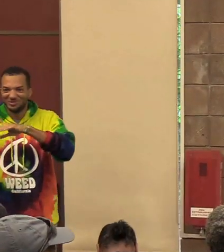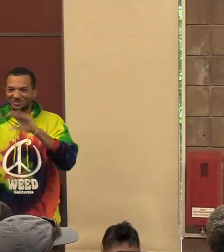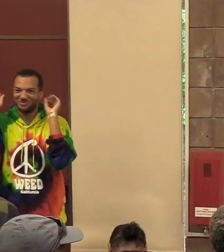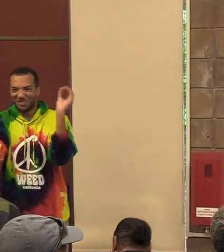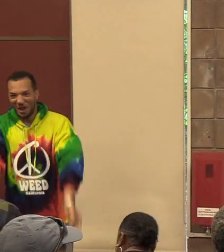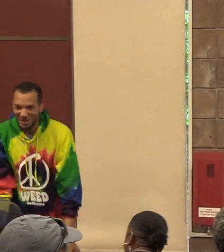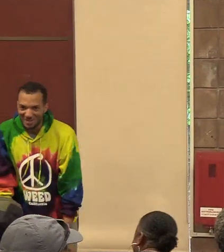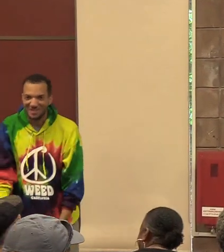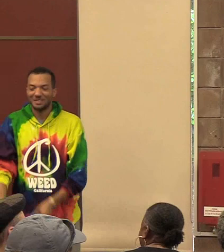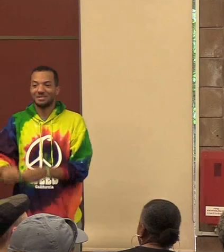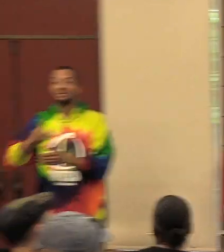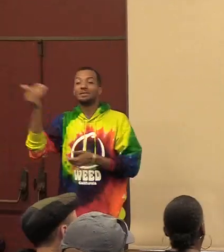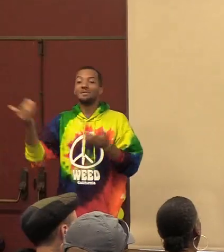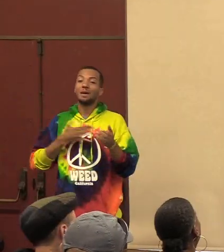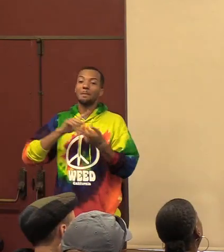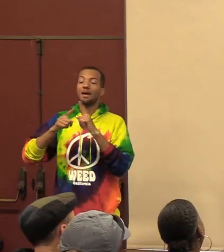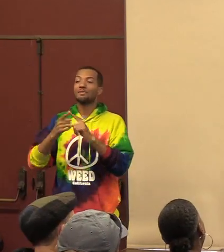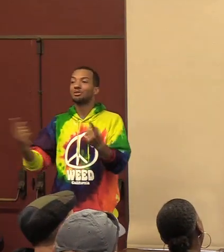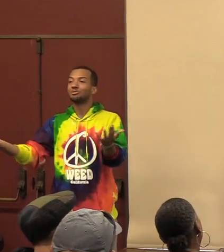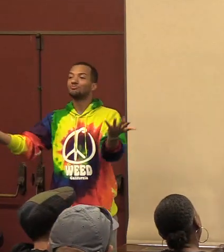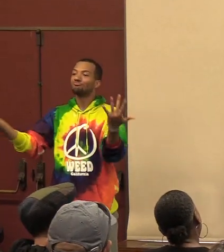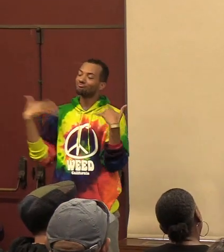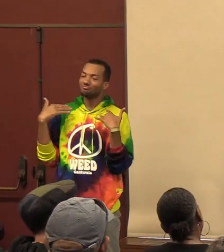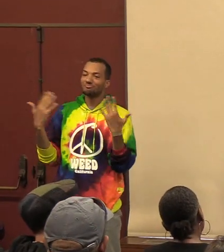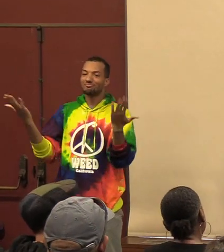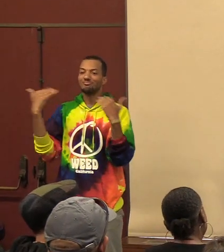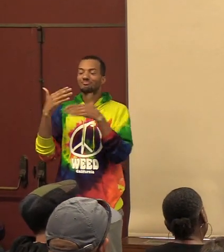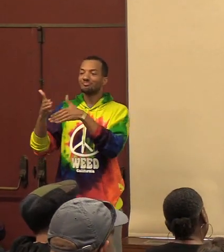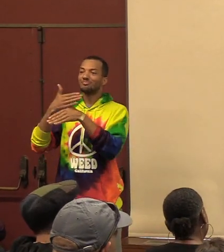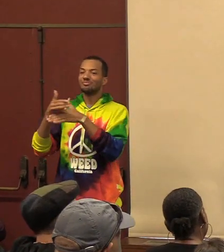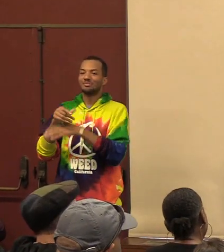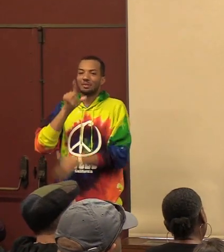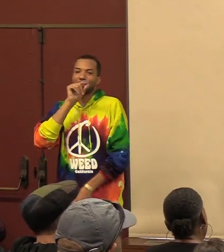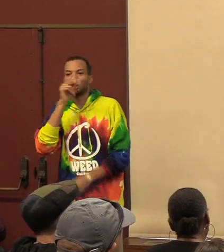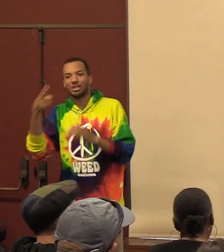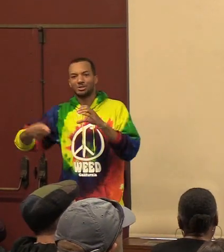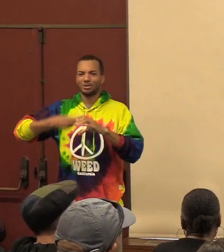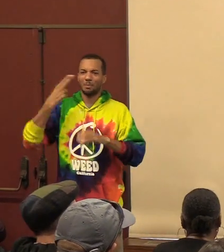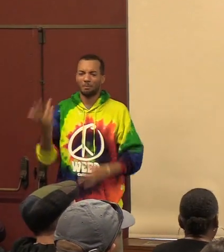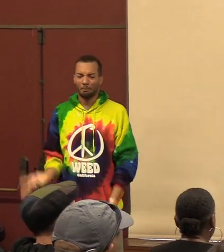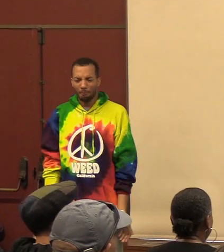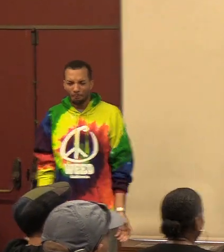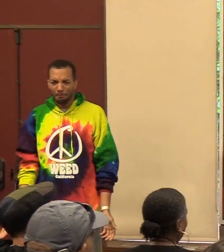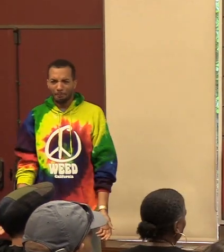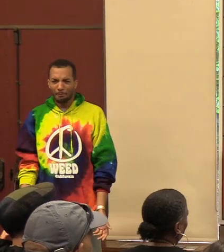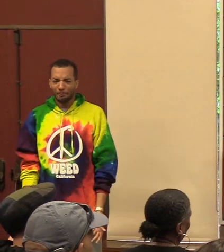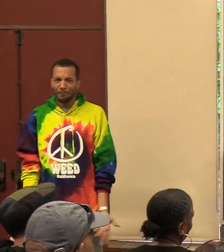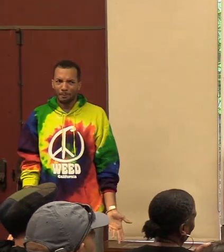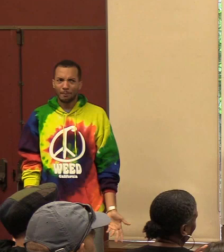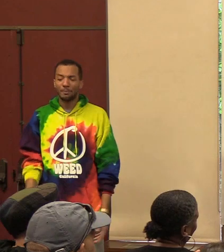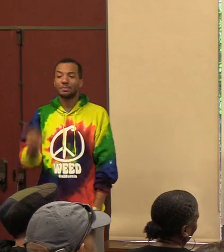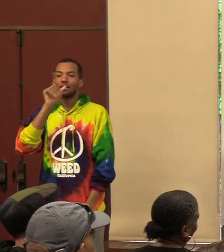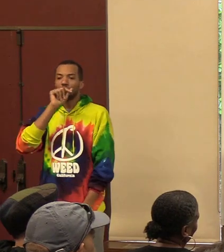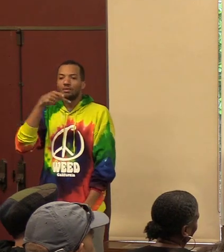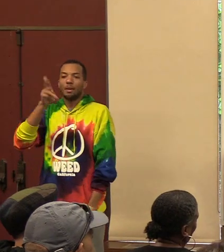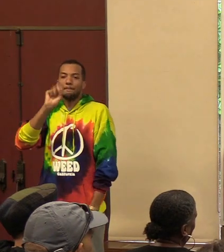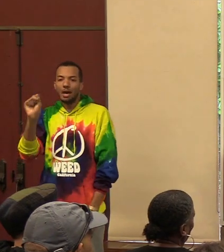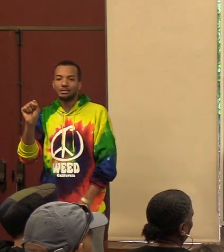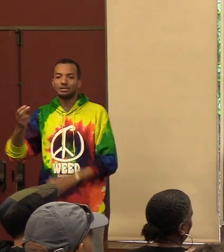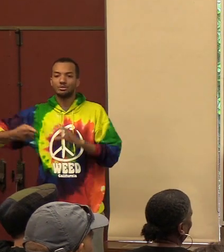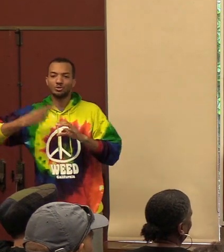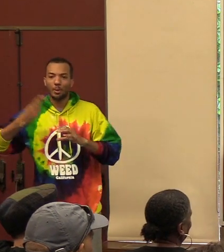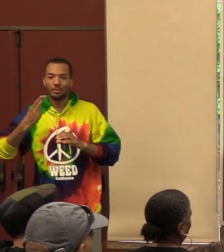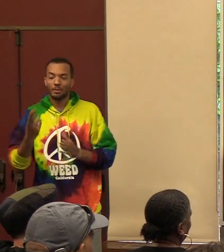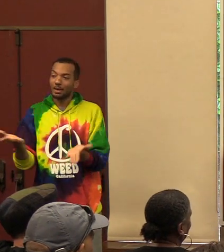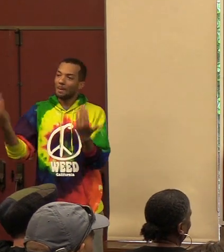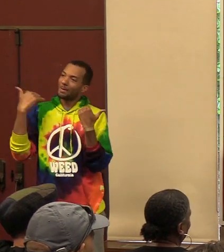And then you invite your friends over to have some chicken soup. Y'all heard me say it. Chicken pus soup. Come